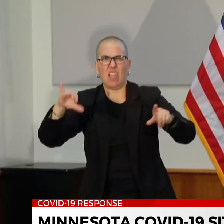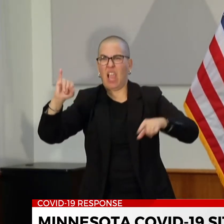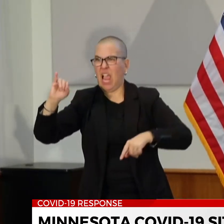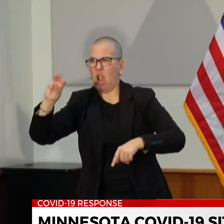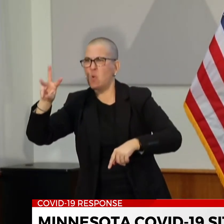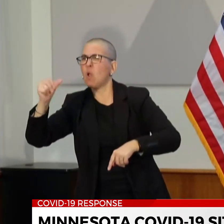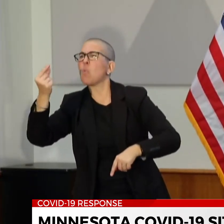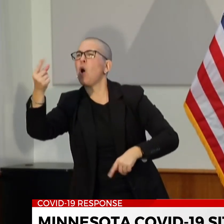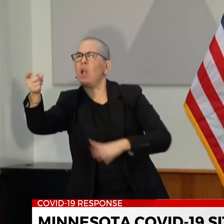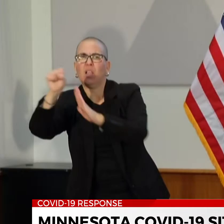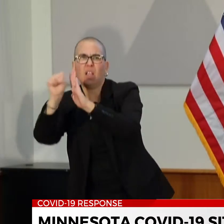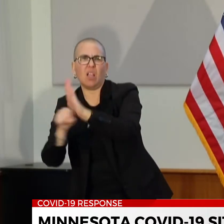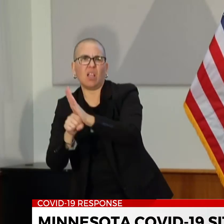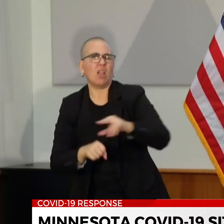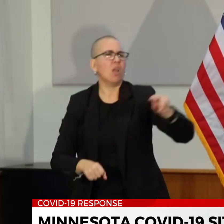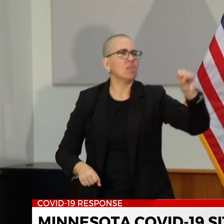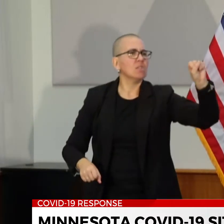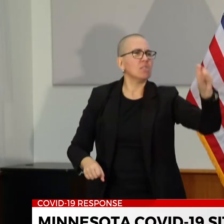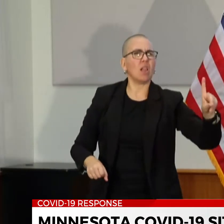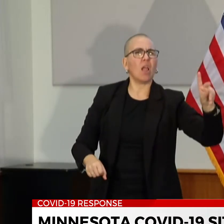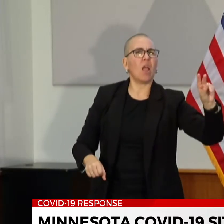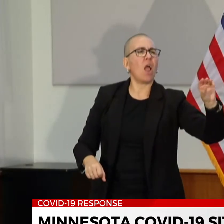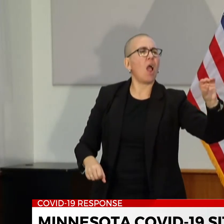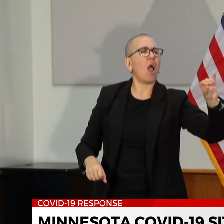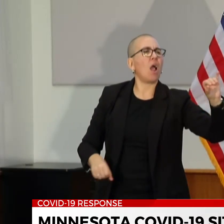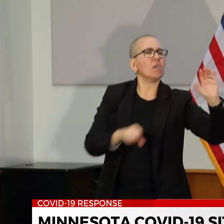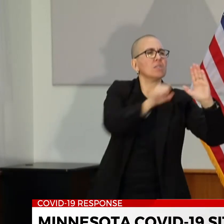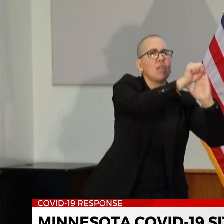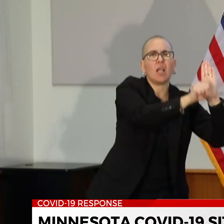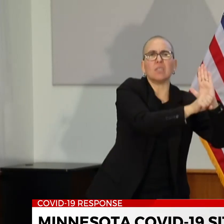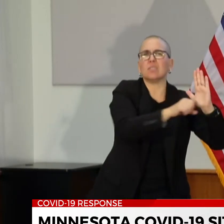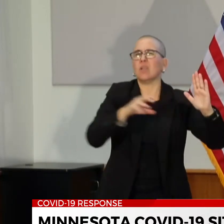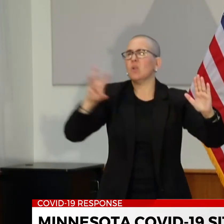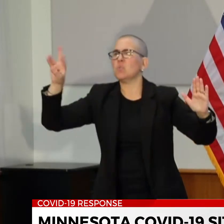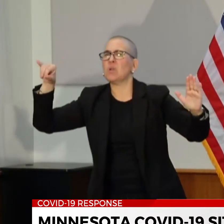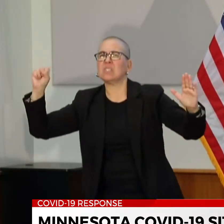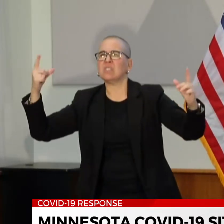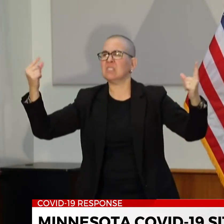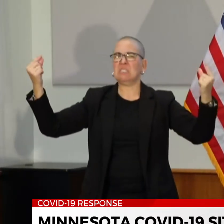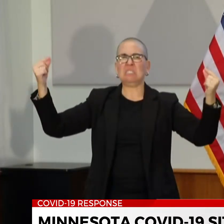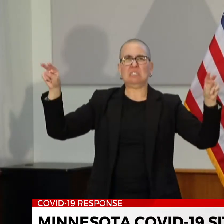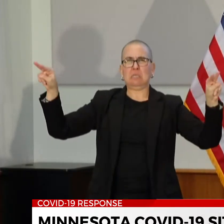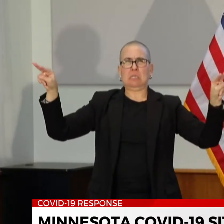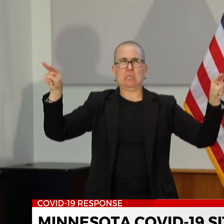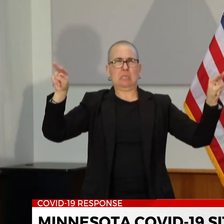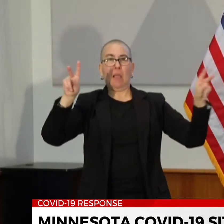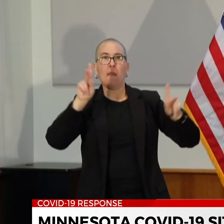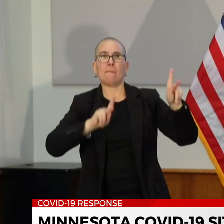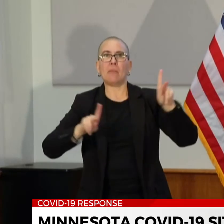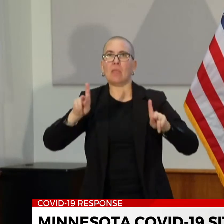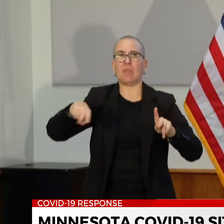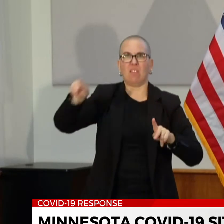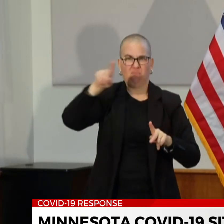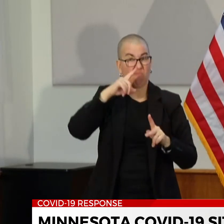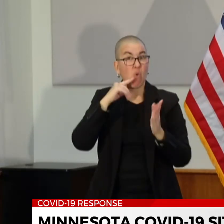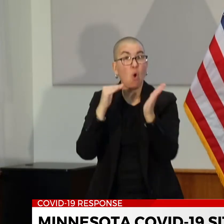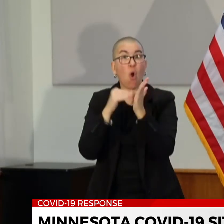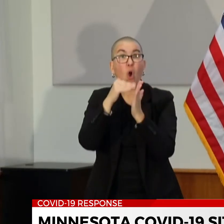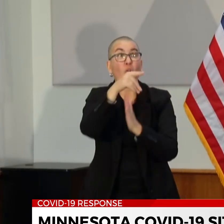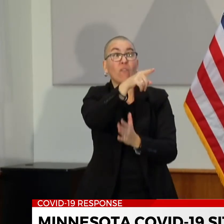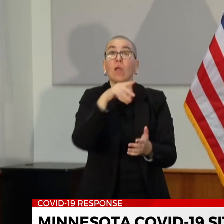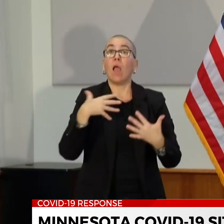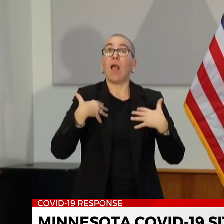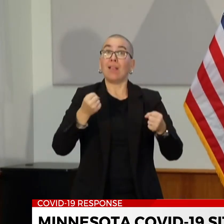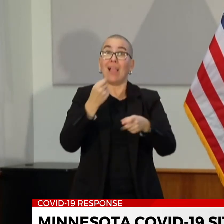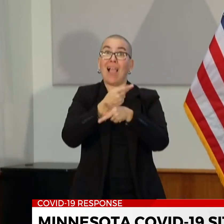all take different tacks on who's getting this, we've got a lot of folks in the healthcare industry that go back and forth across the borders. There needs to be coordination around